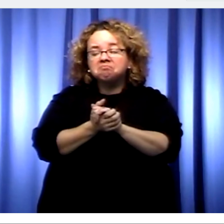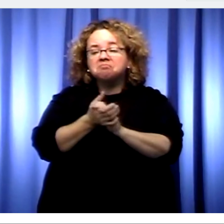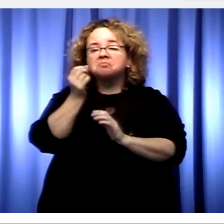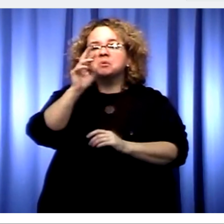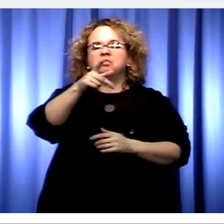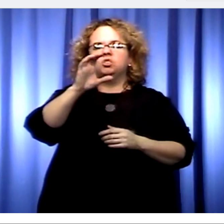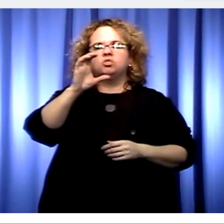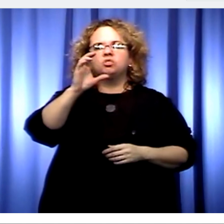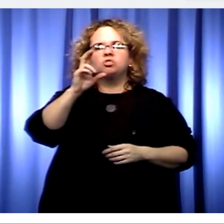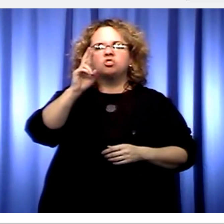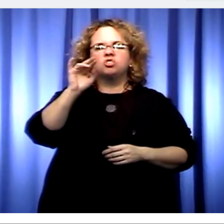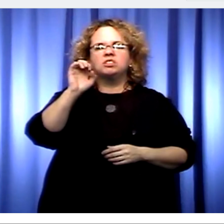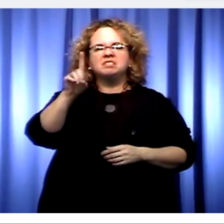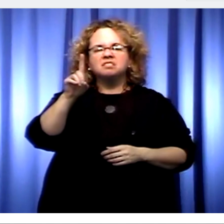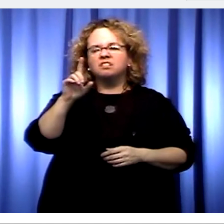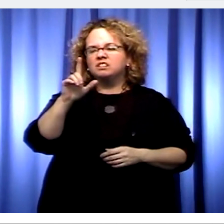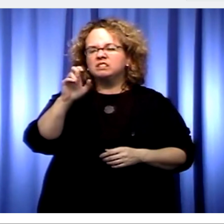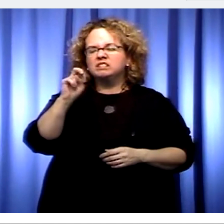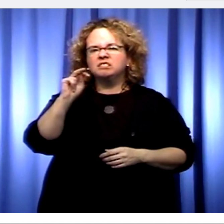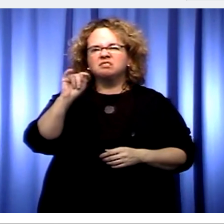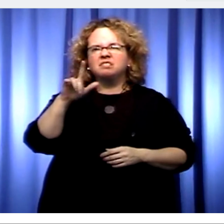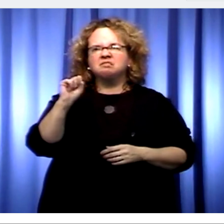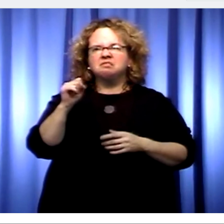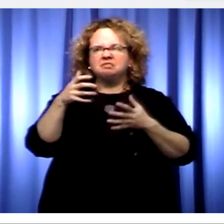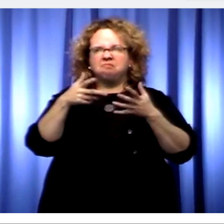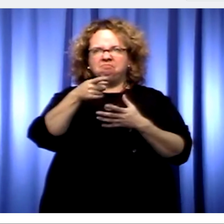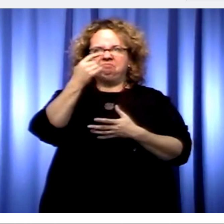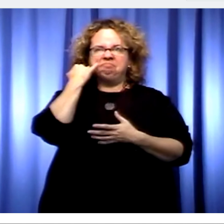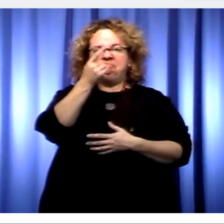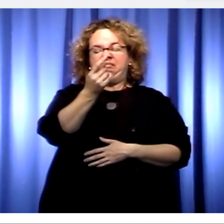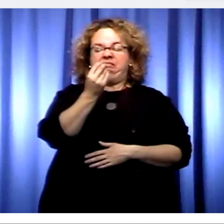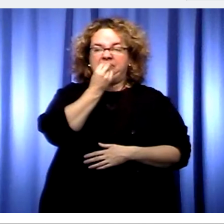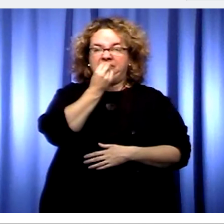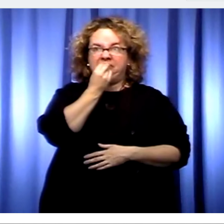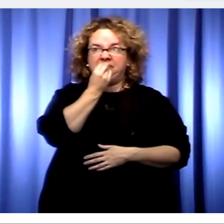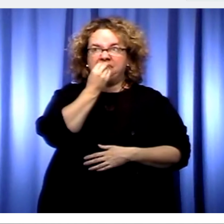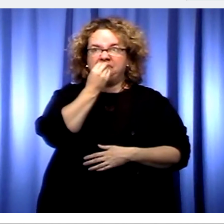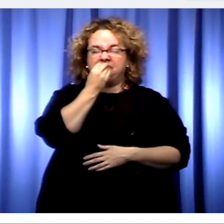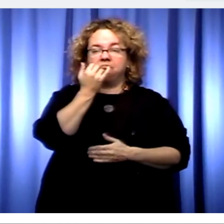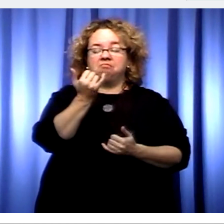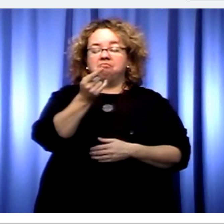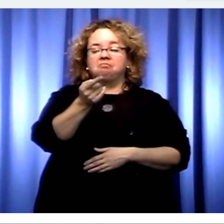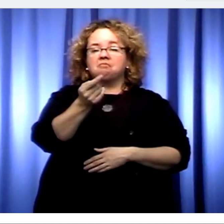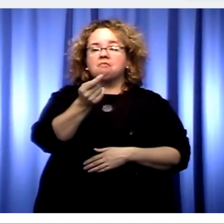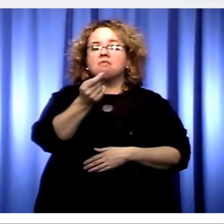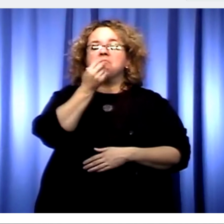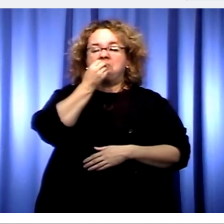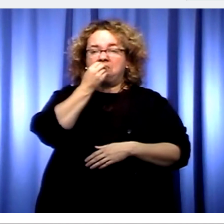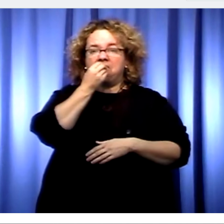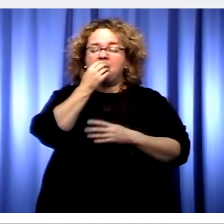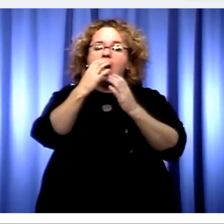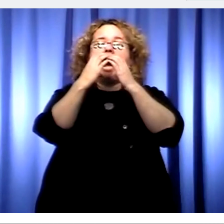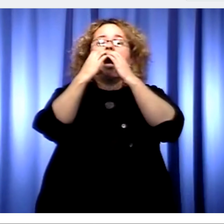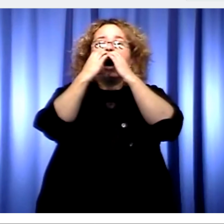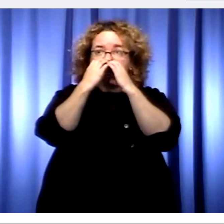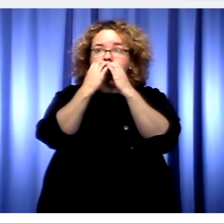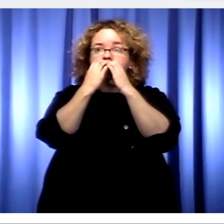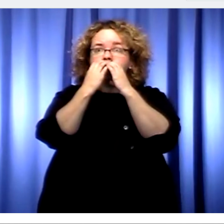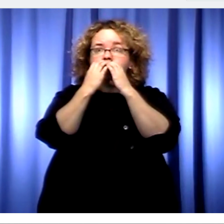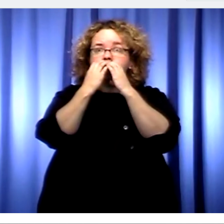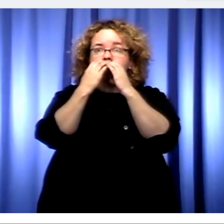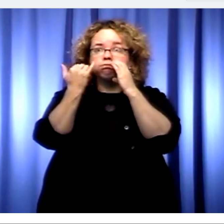So for example, if we pretend to be a chicken sandwich or a hamburger, and we follow the digestion system of it